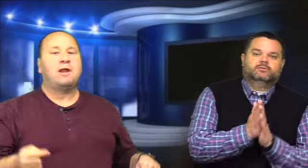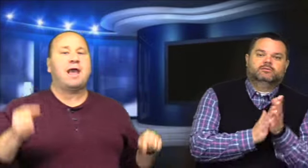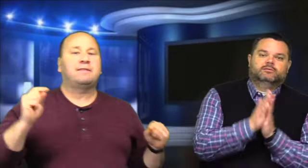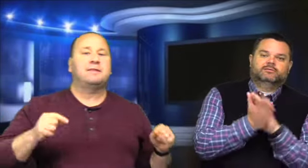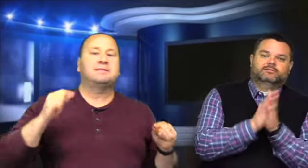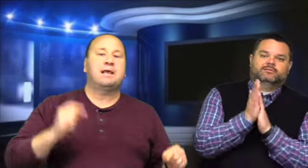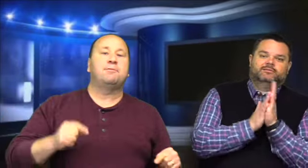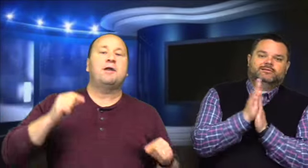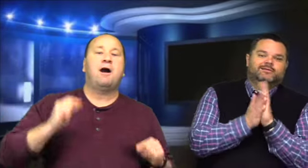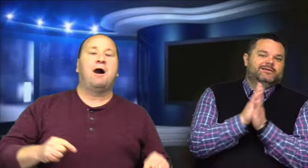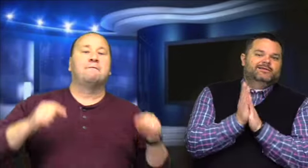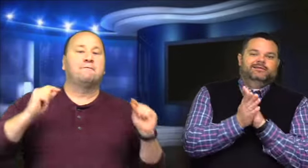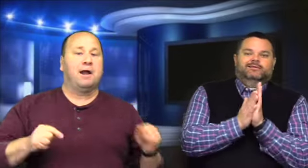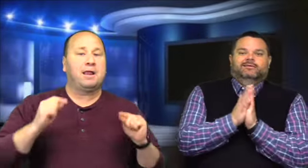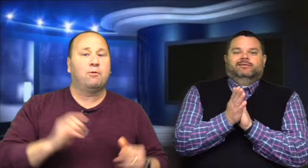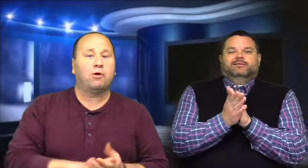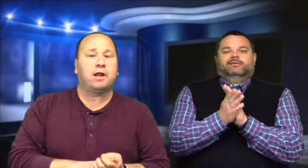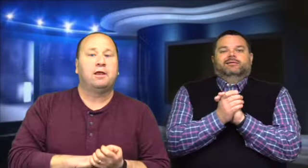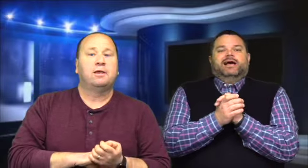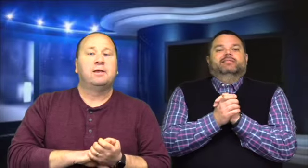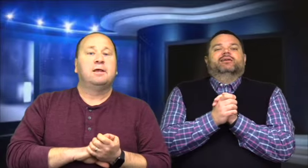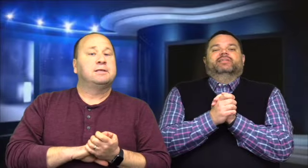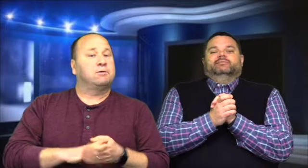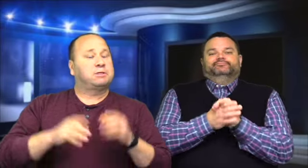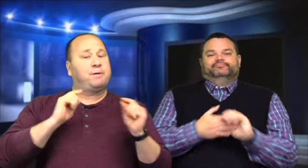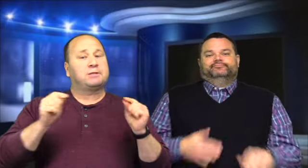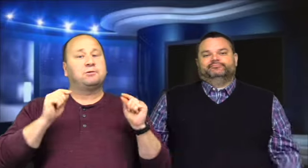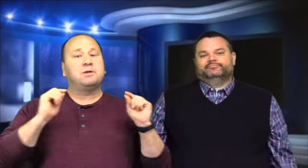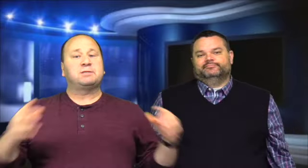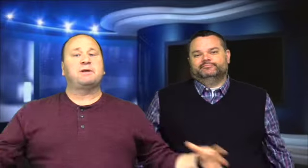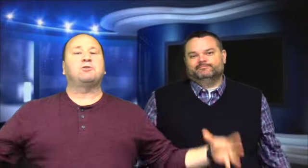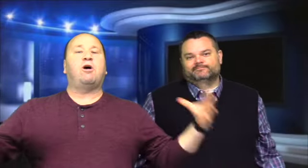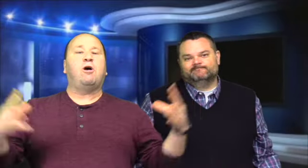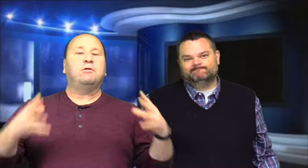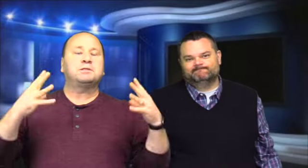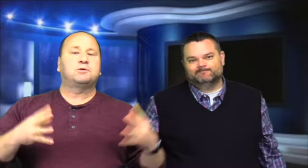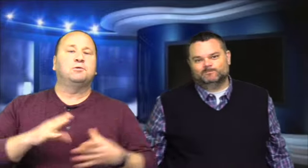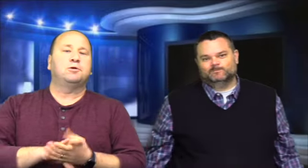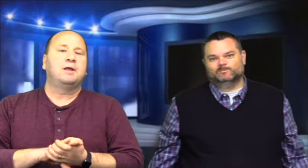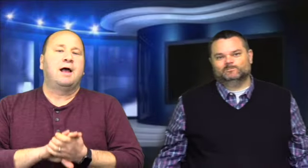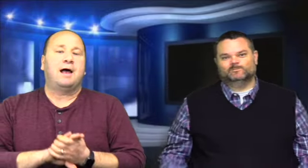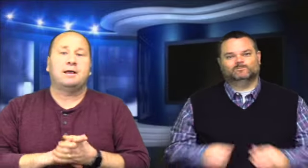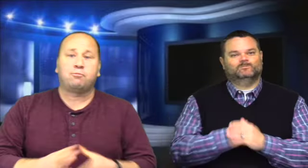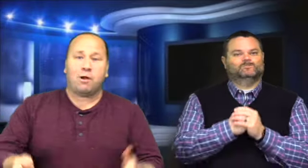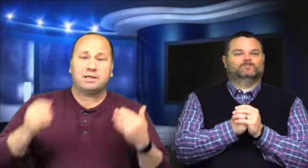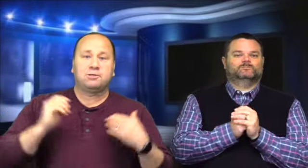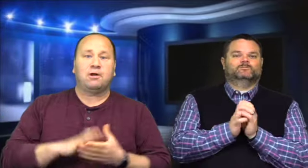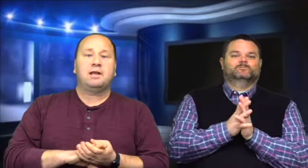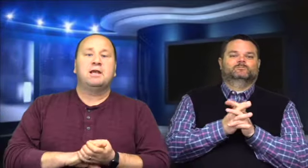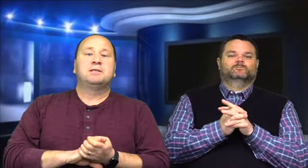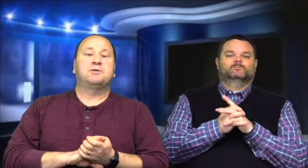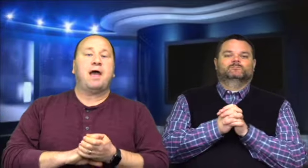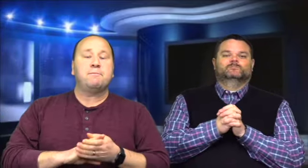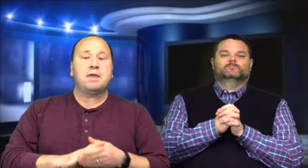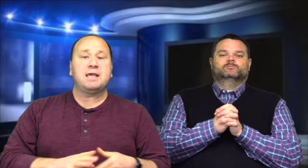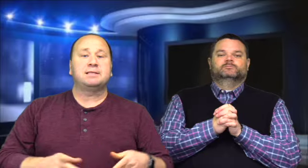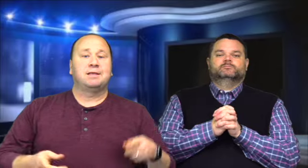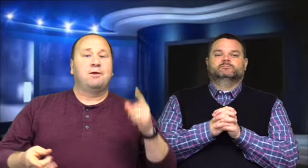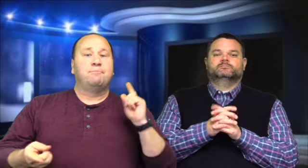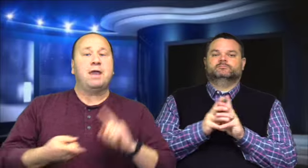at the assembly on Friday morning. So a special all-school prize drawing. So that means make